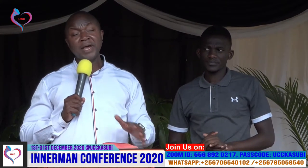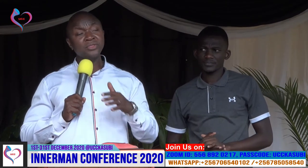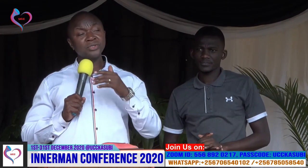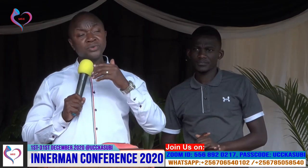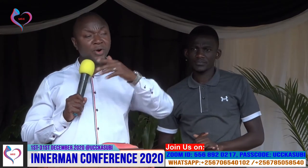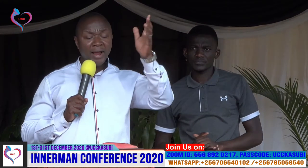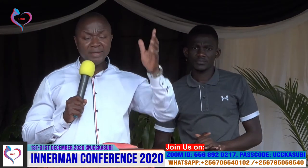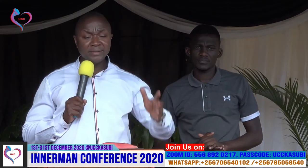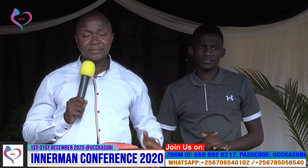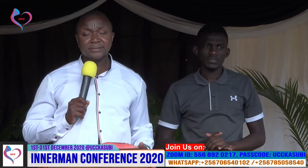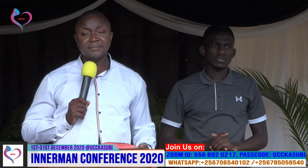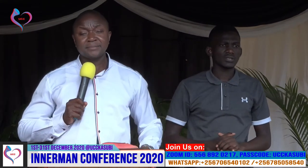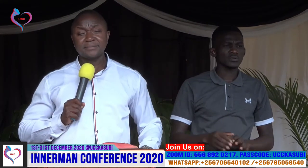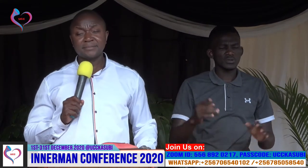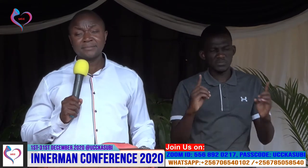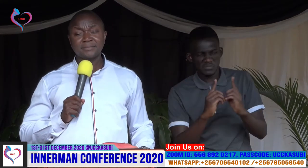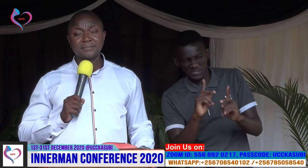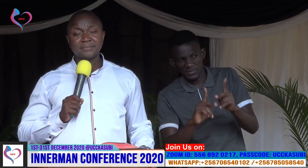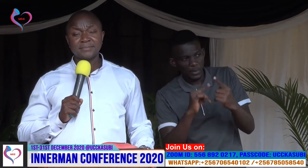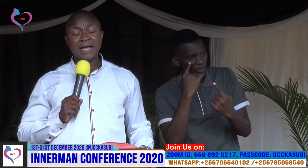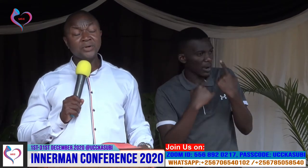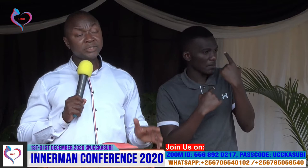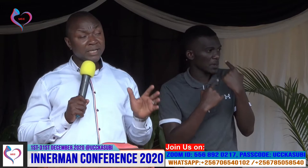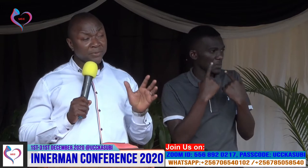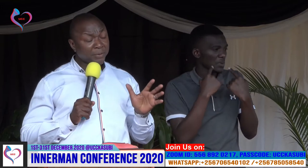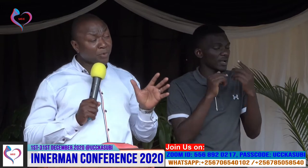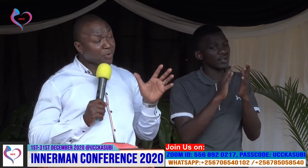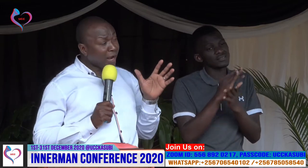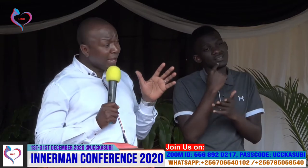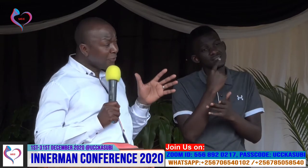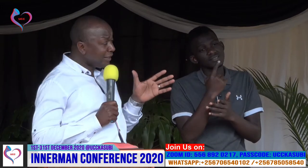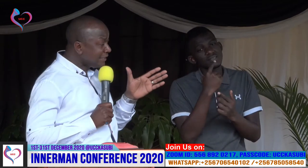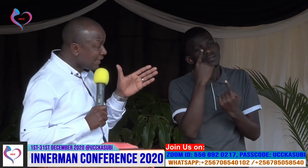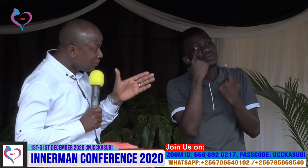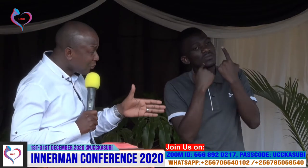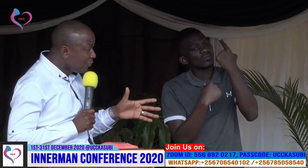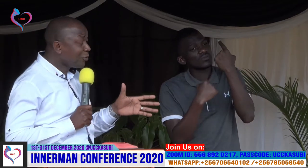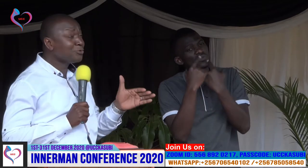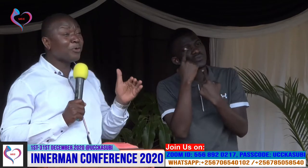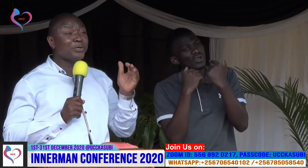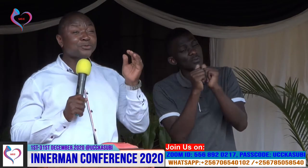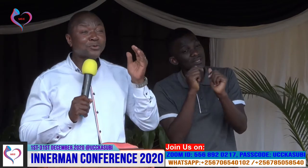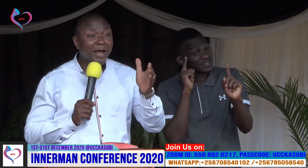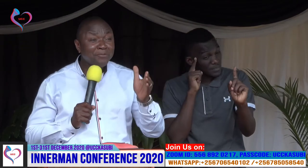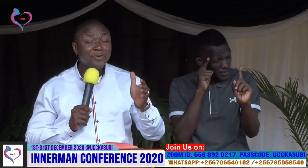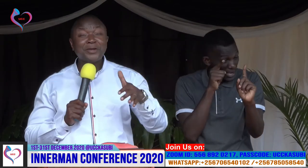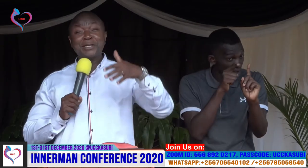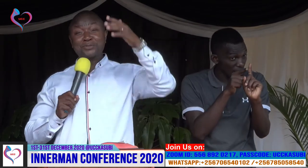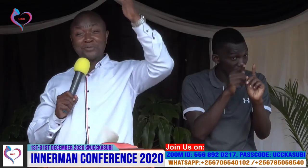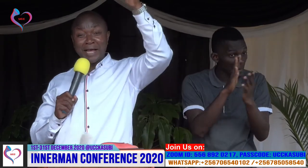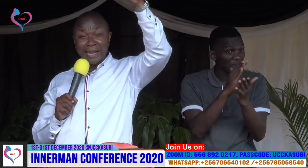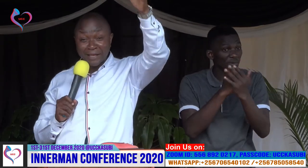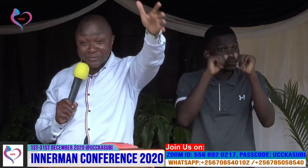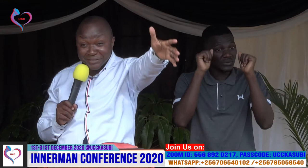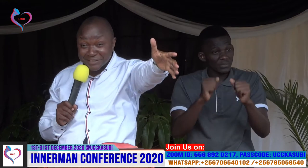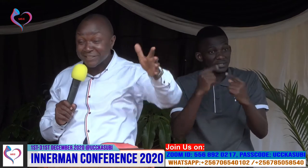You'll find those crying, and he will tell them, cry with intention, because we are going to cry for the rest